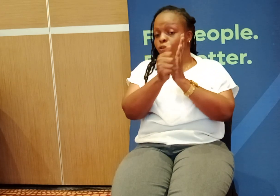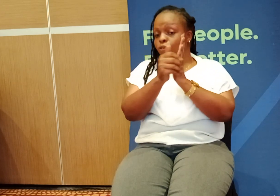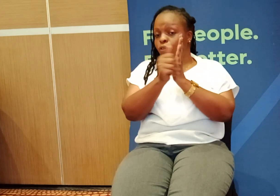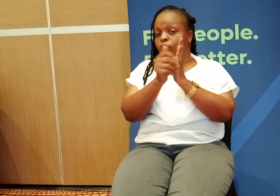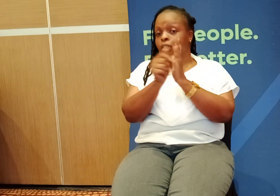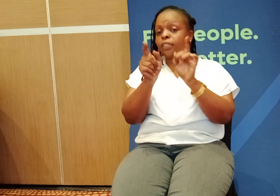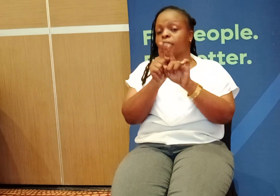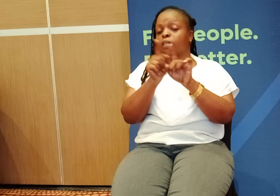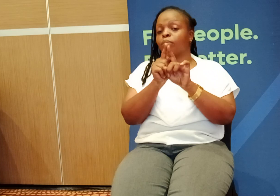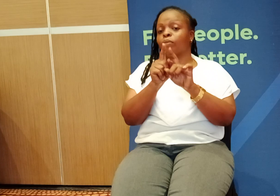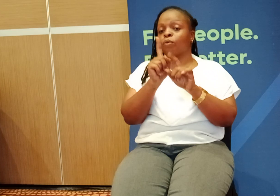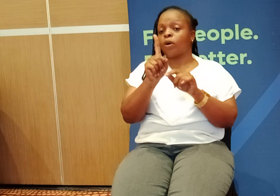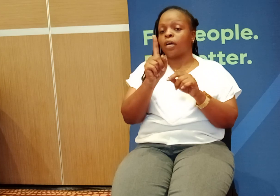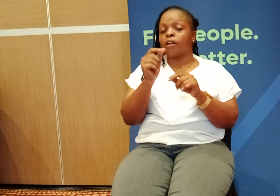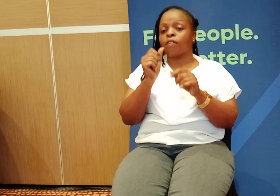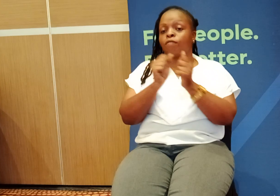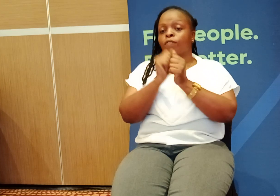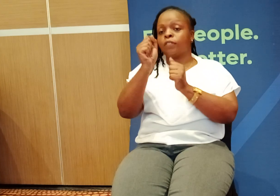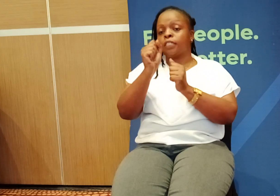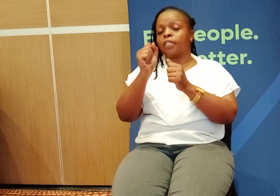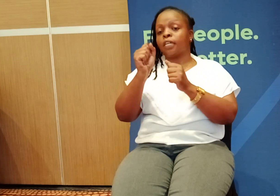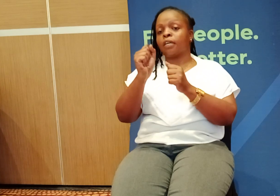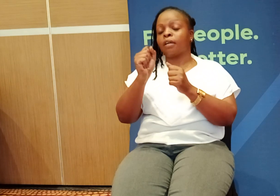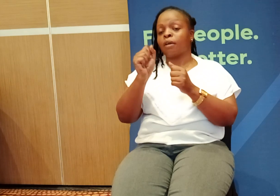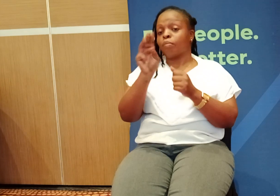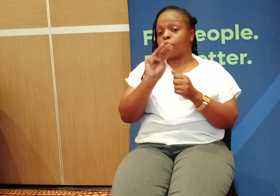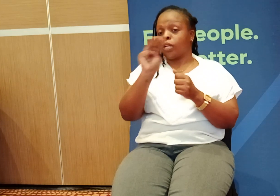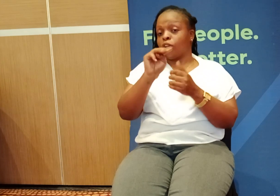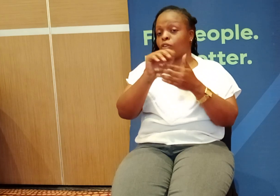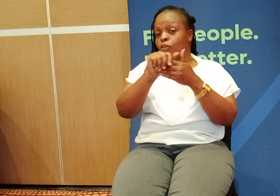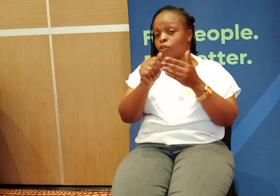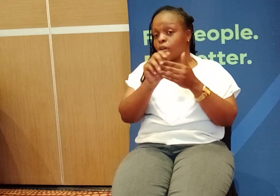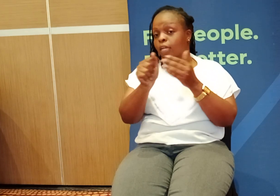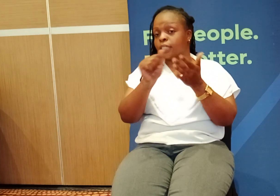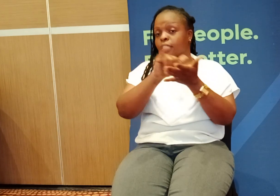million. That should fund KCB Kenya's growth agenda.